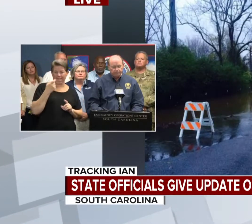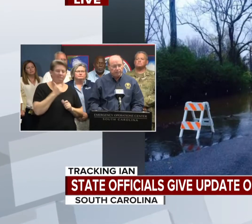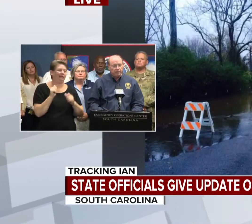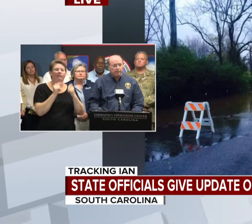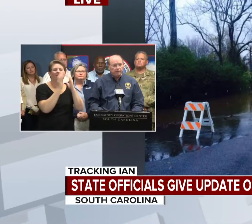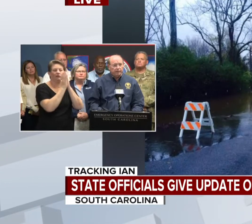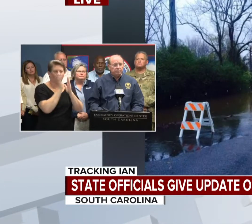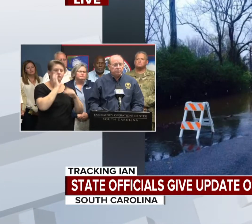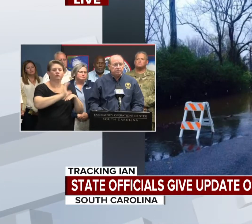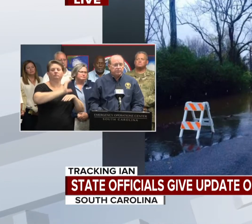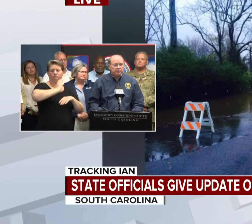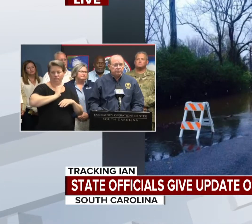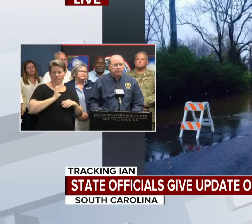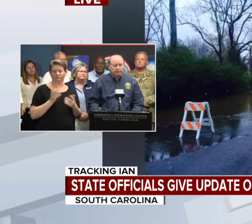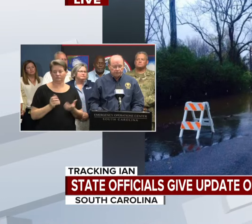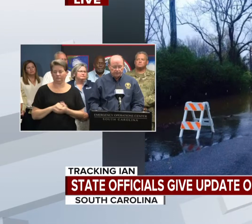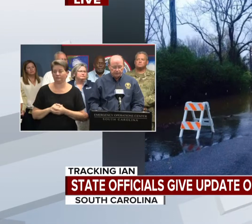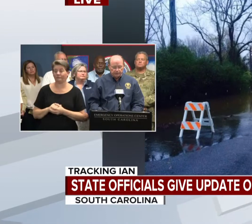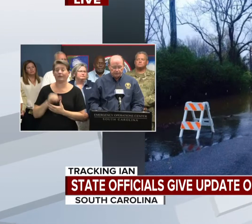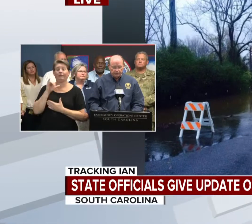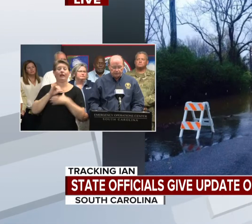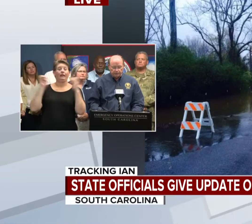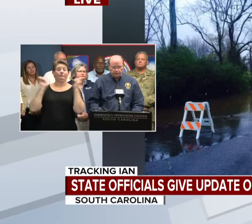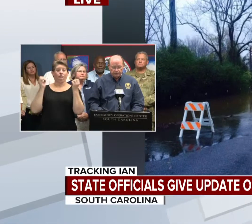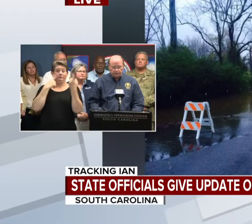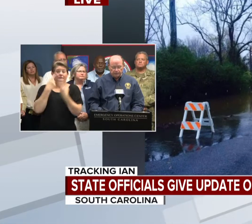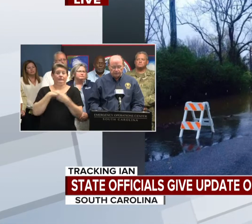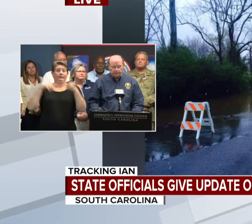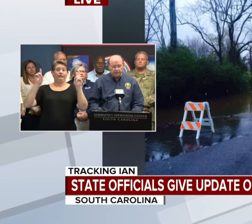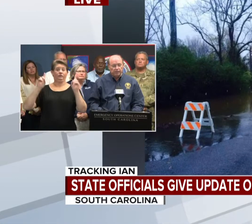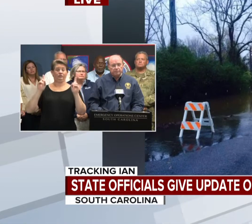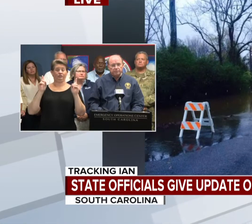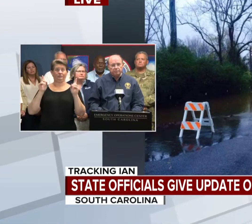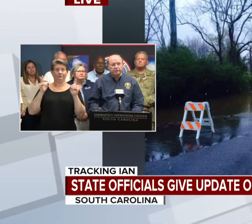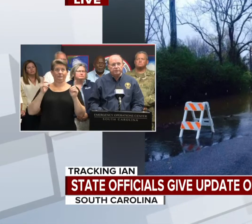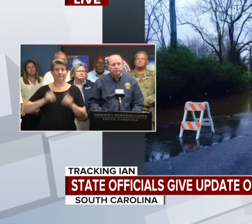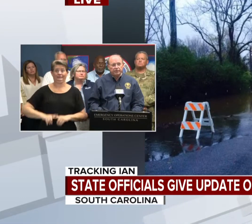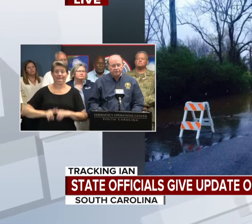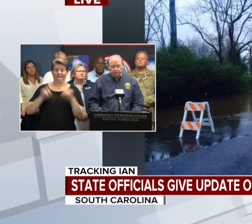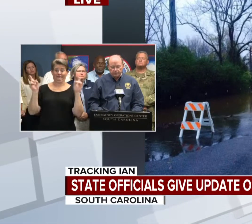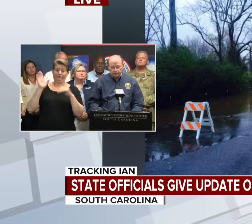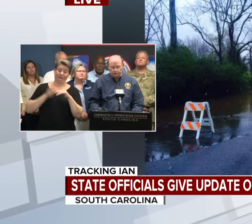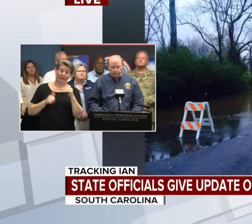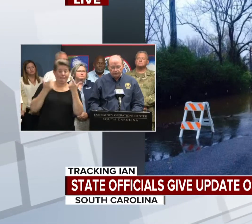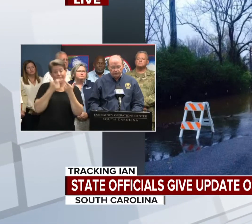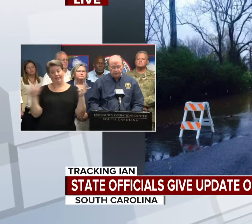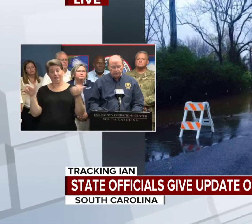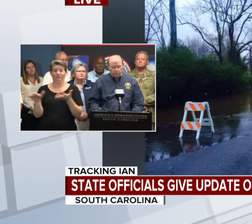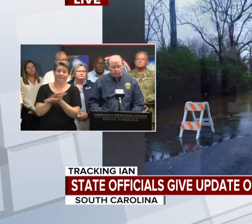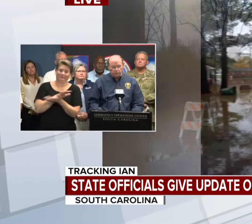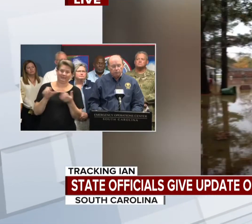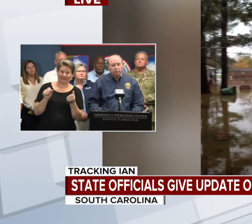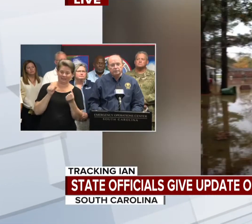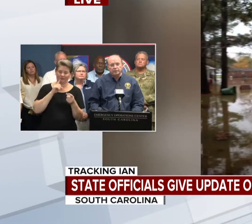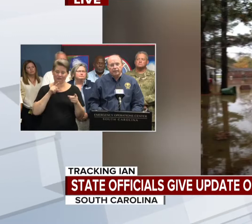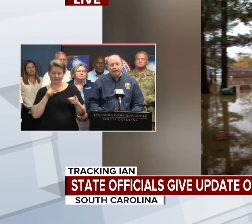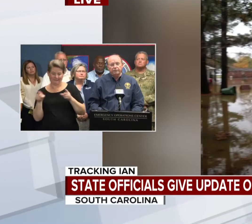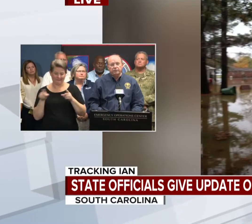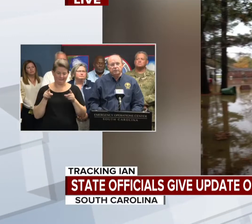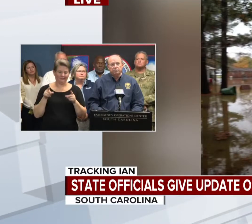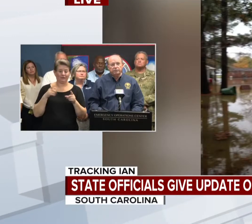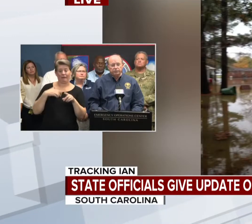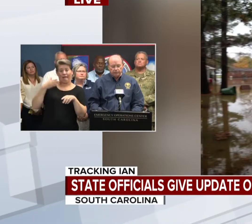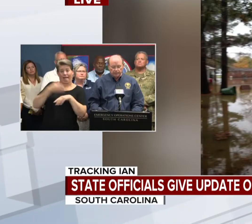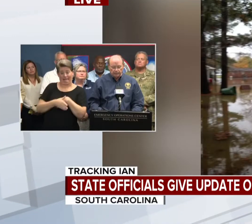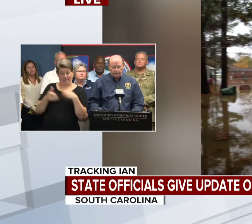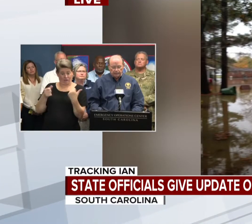request. And that emergency declaration is different, is not the same as a major disaster declaration, which we requested after